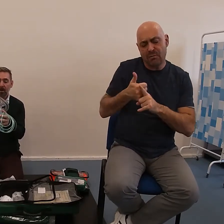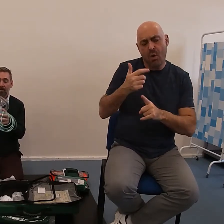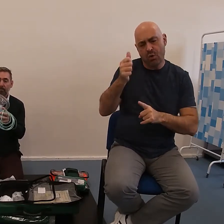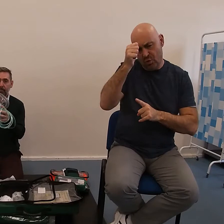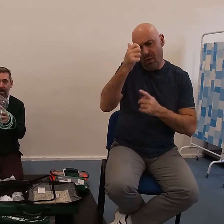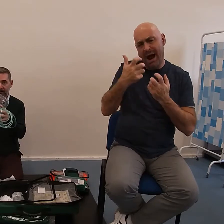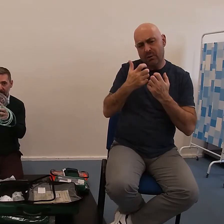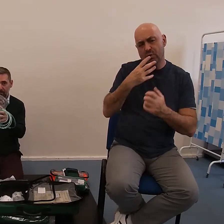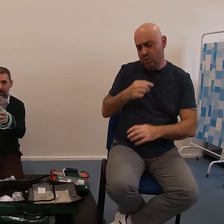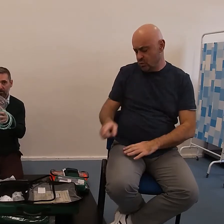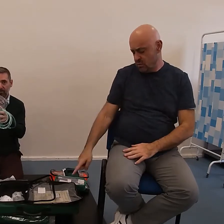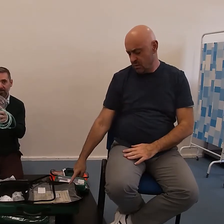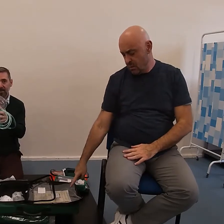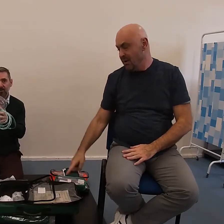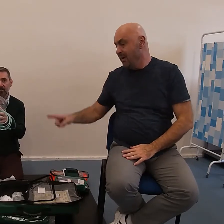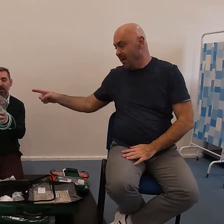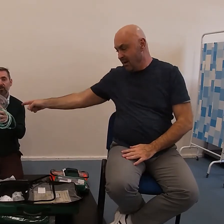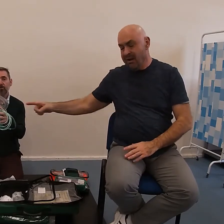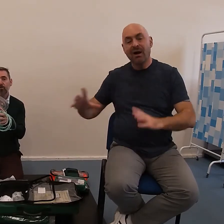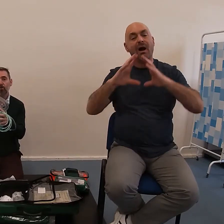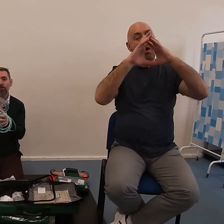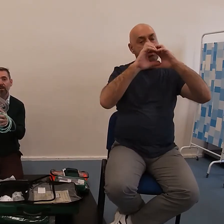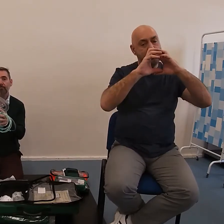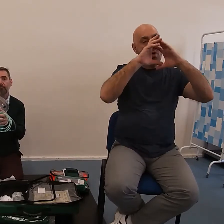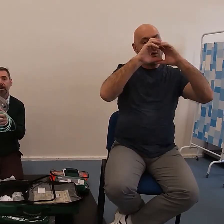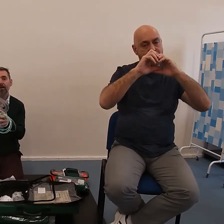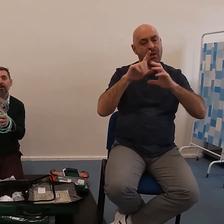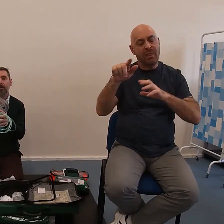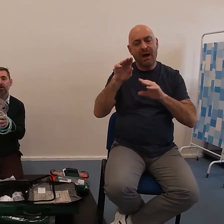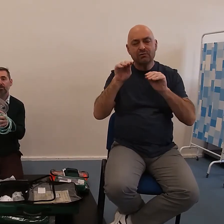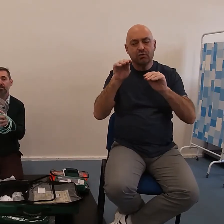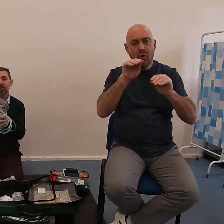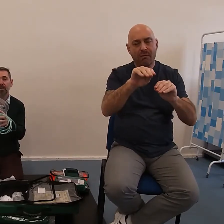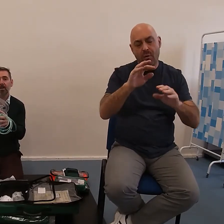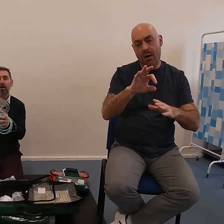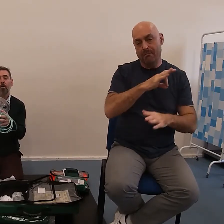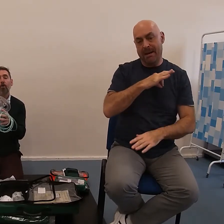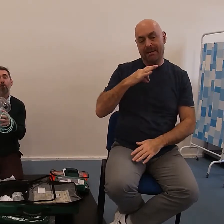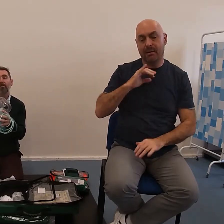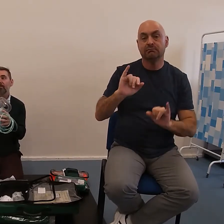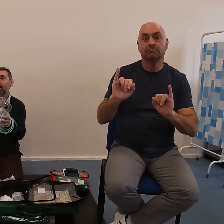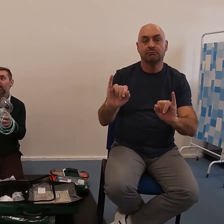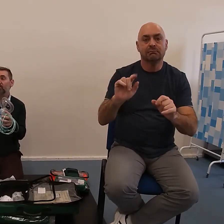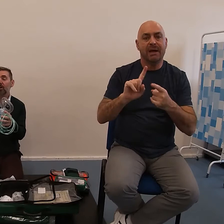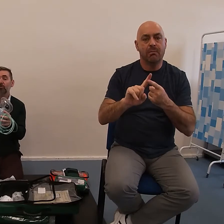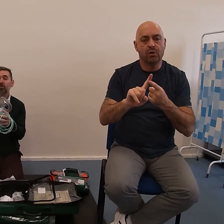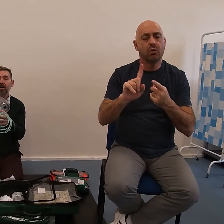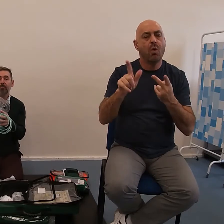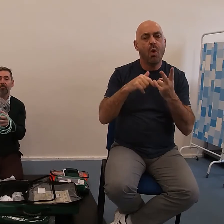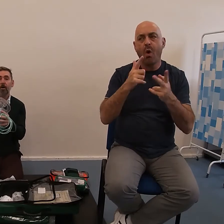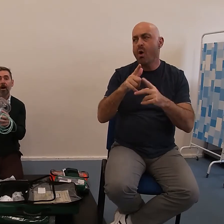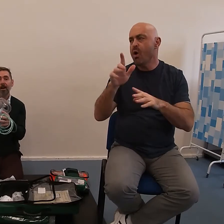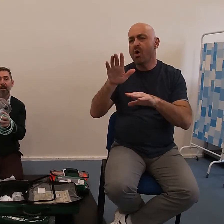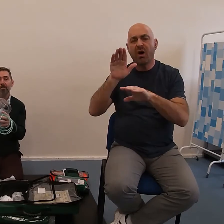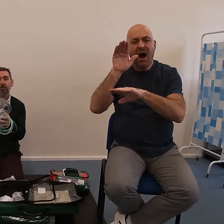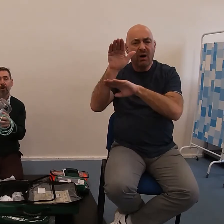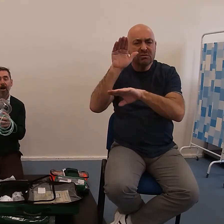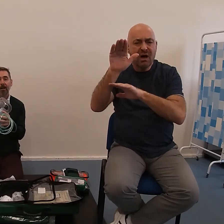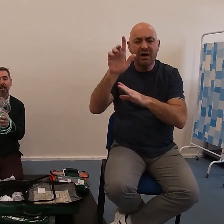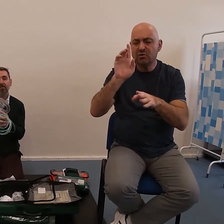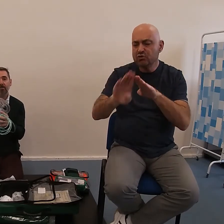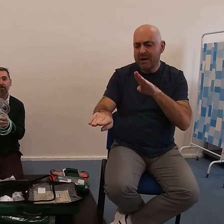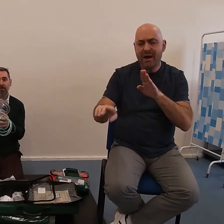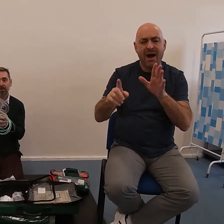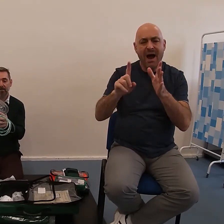mask. Bag valve mask ventilation is taught in medical emergency, or if you've got external training from ILS